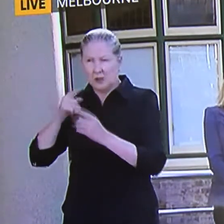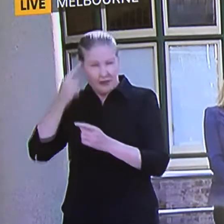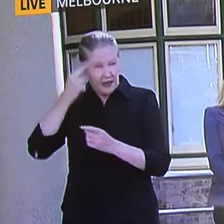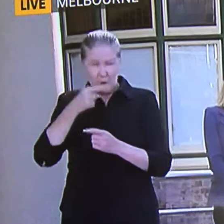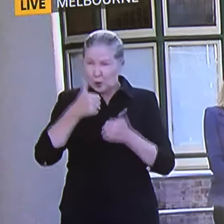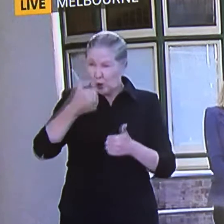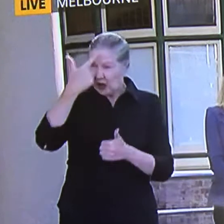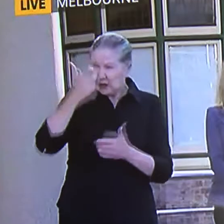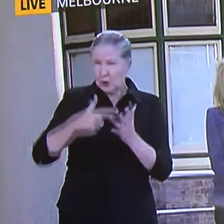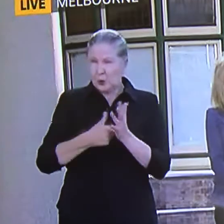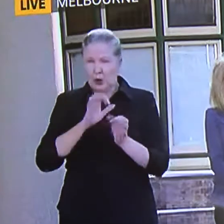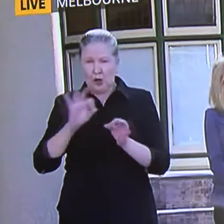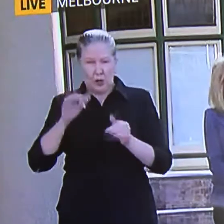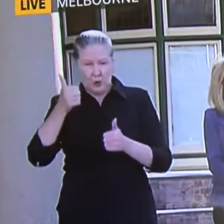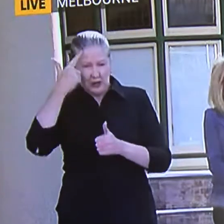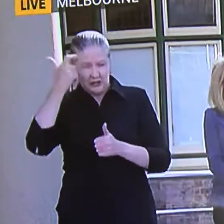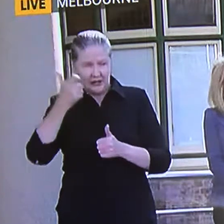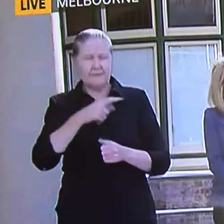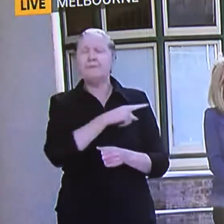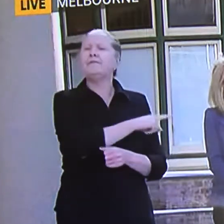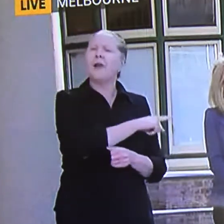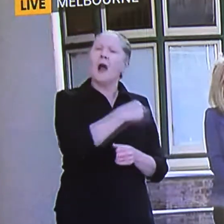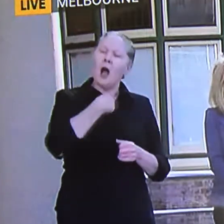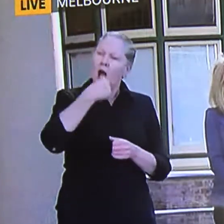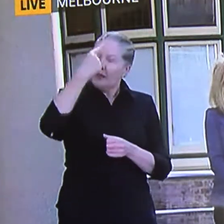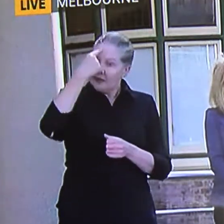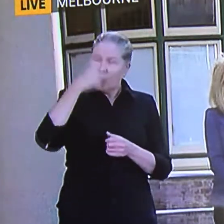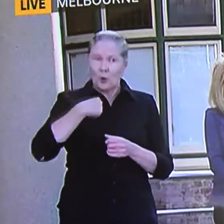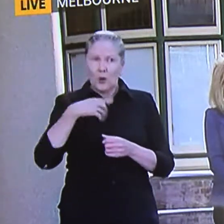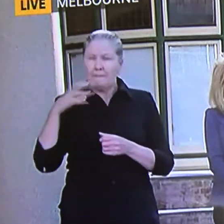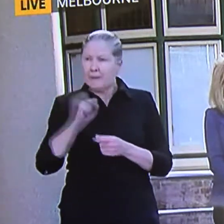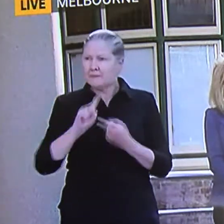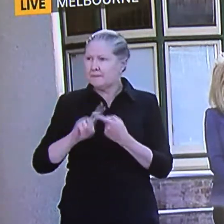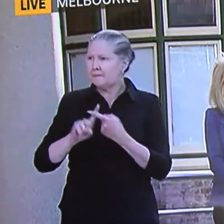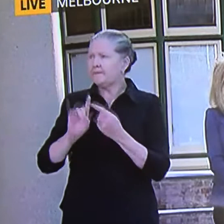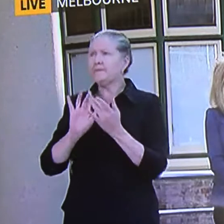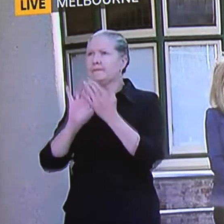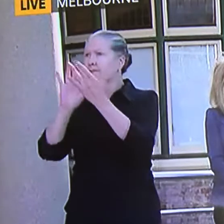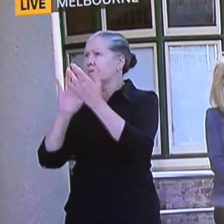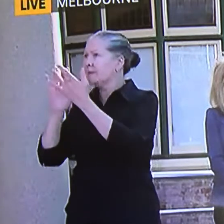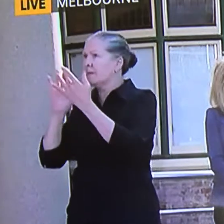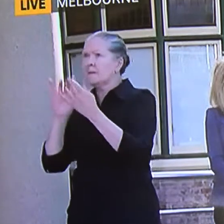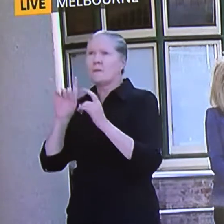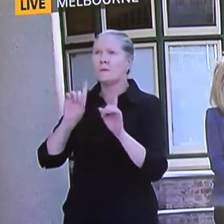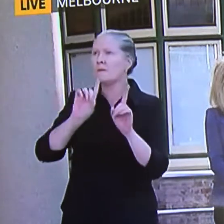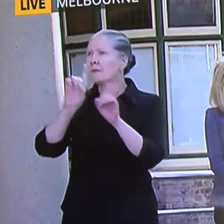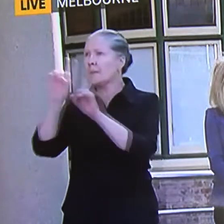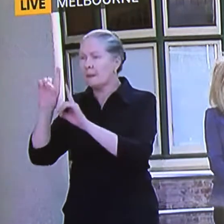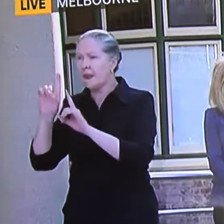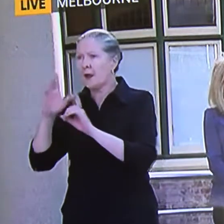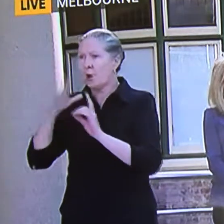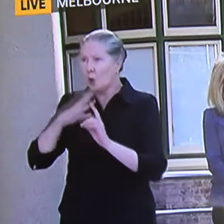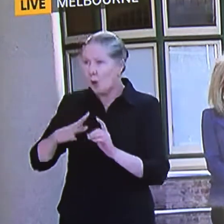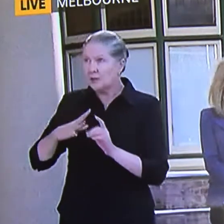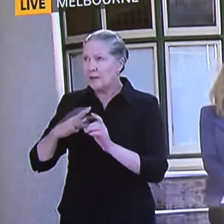I think what's very important is that we are able to maintain our international links. It's critical both in terms of bringing